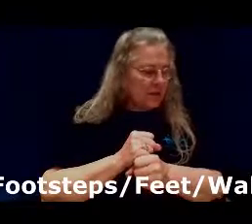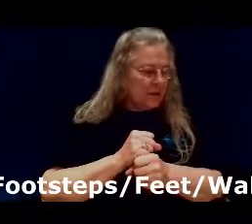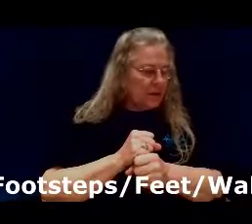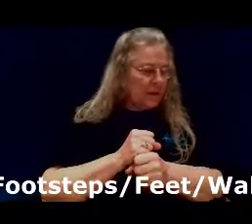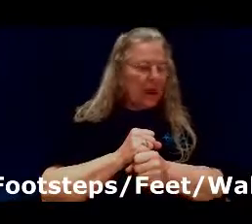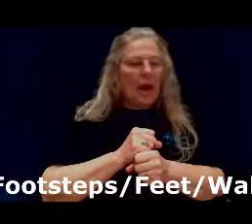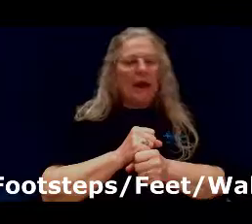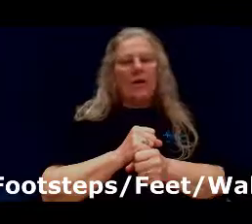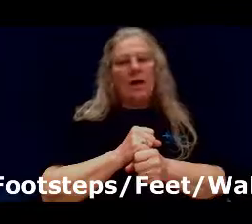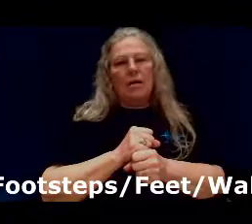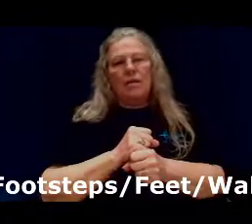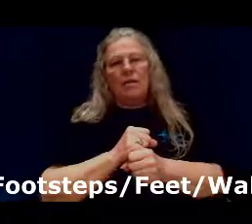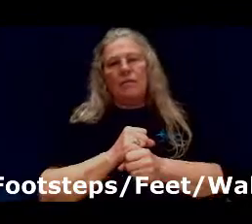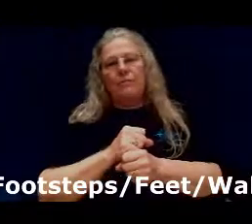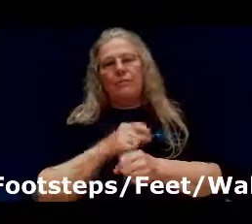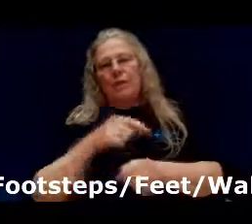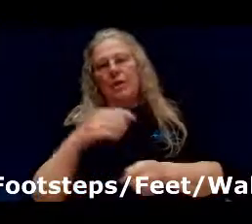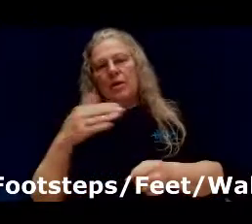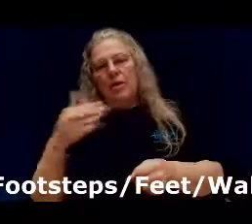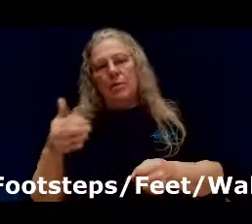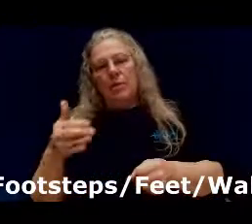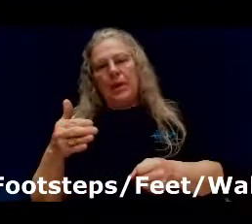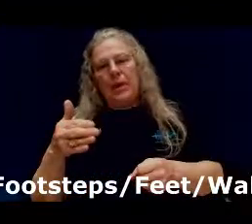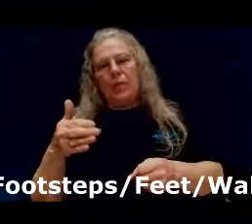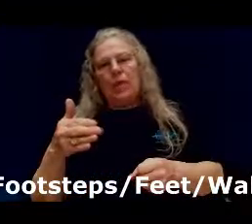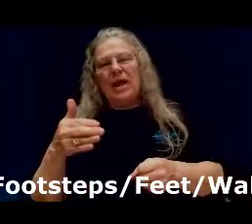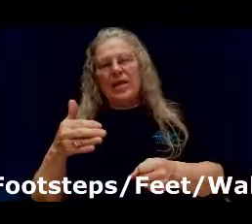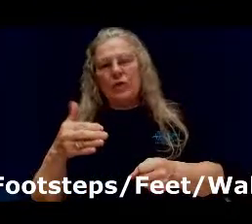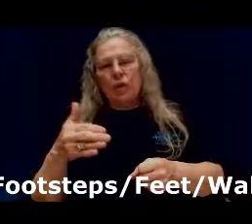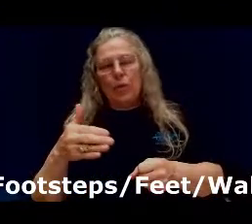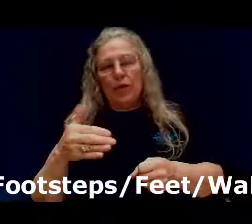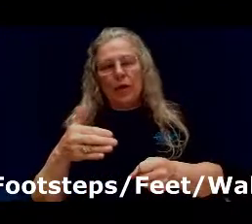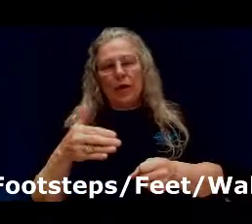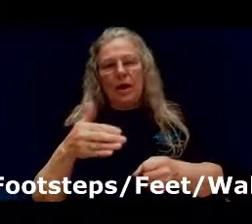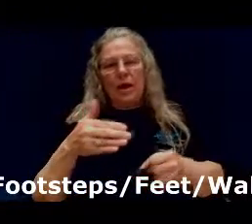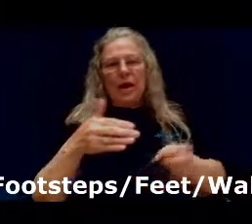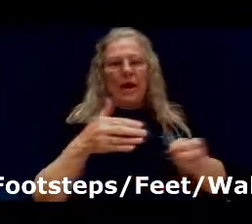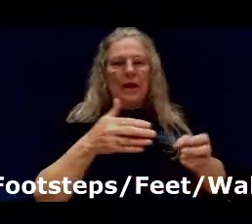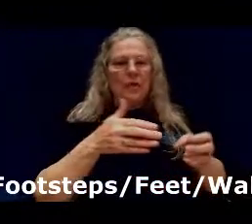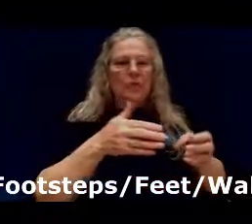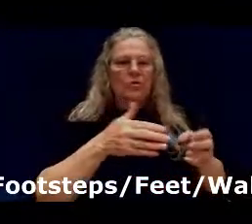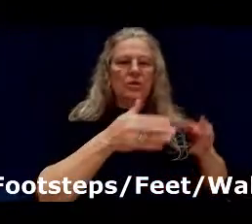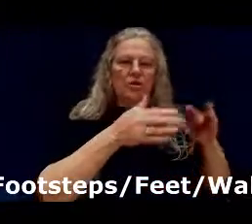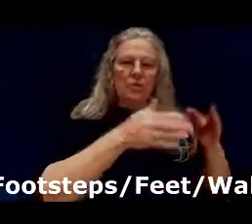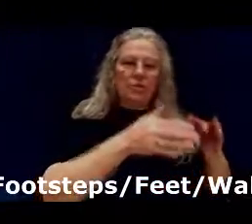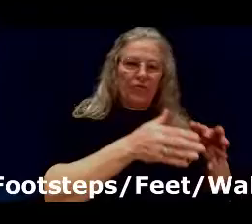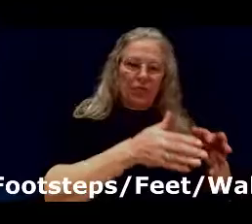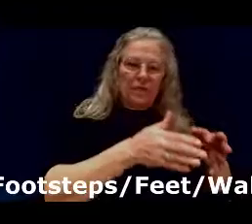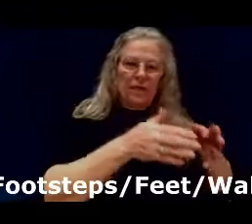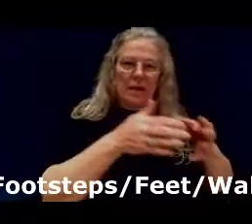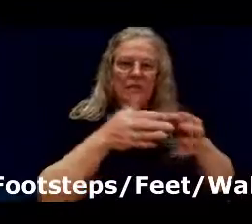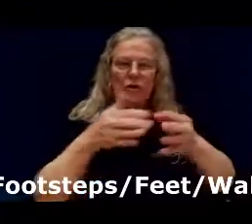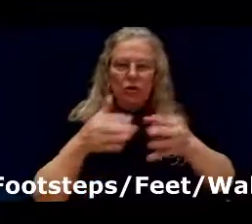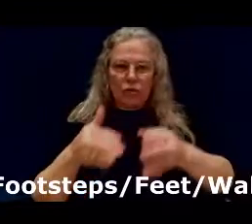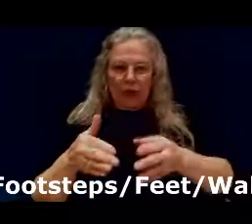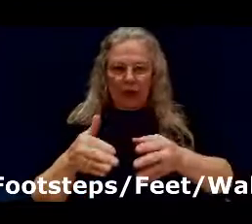Footsteps. Now, being that we're interpreting, it uses footsteps